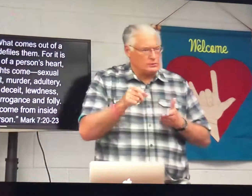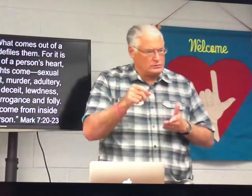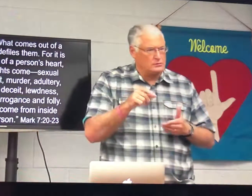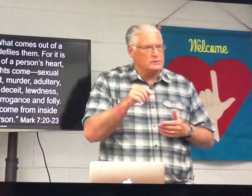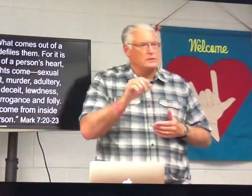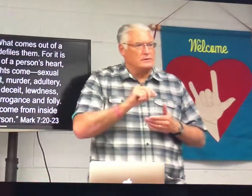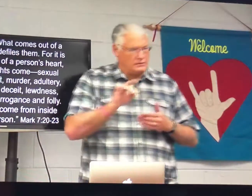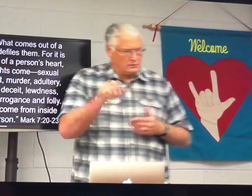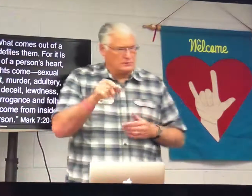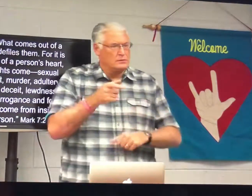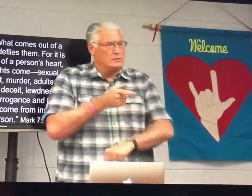can't run prevent,